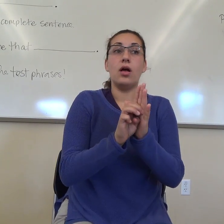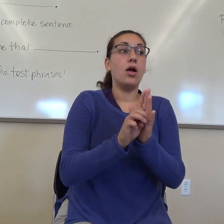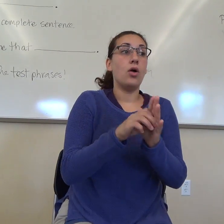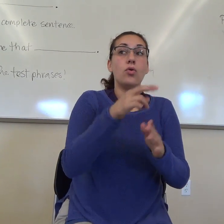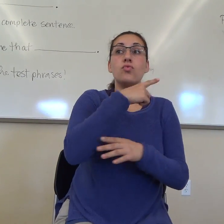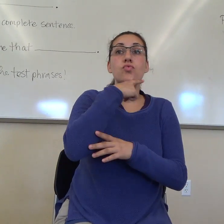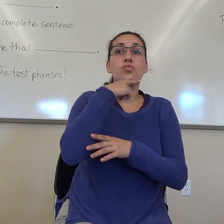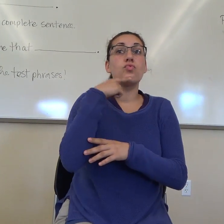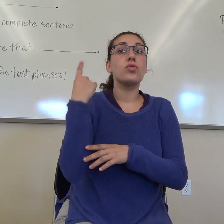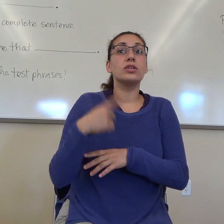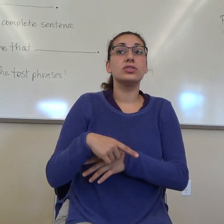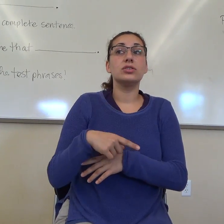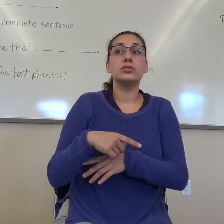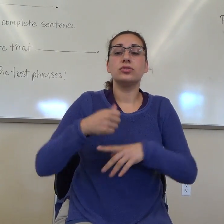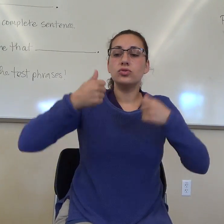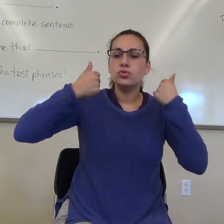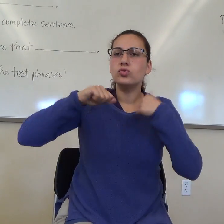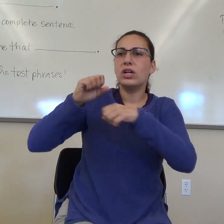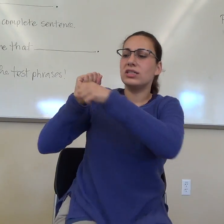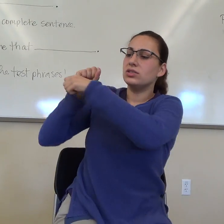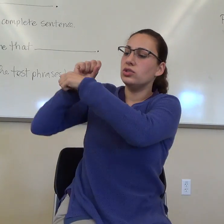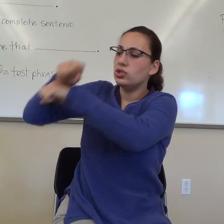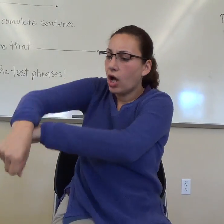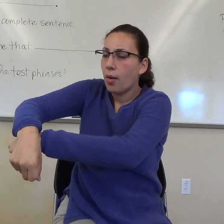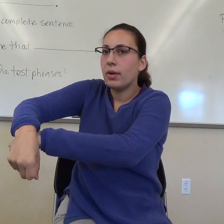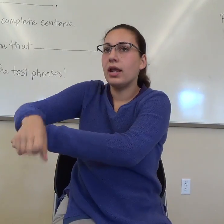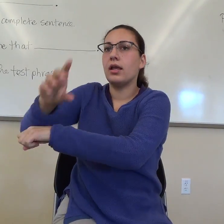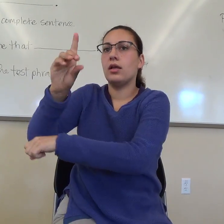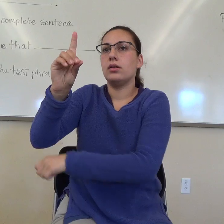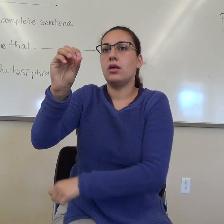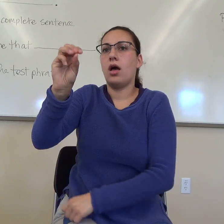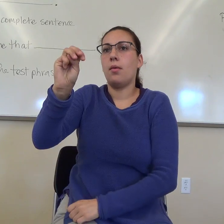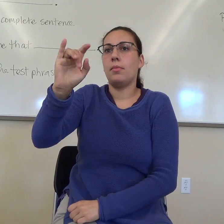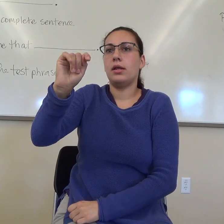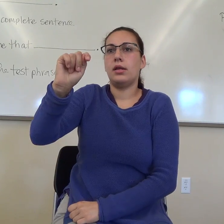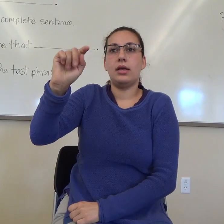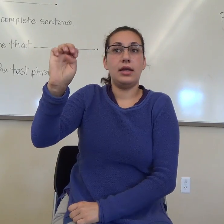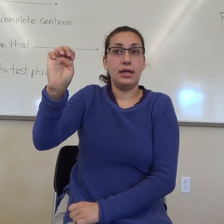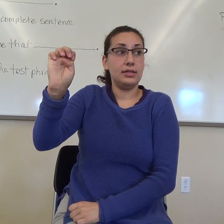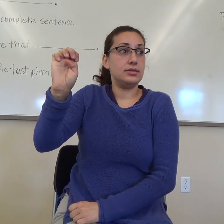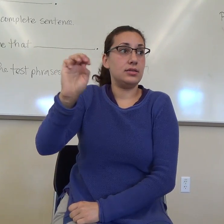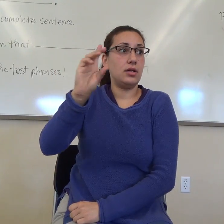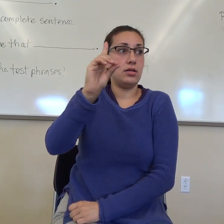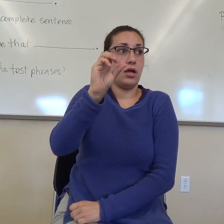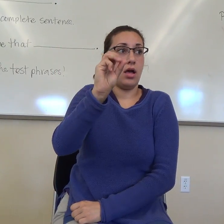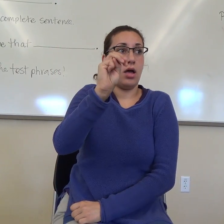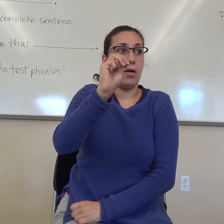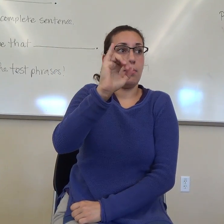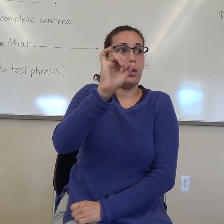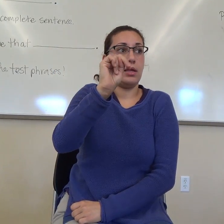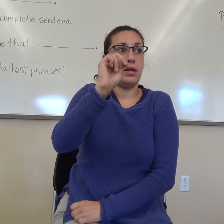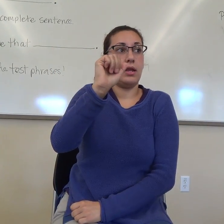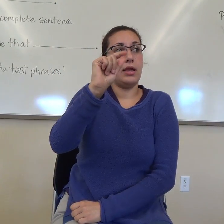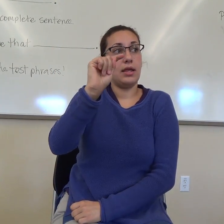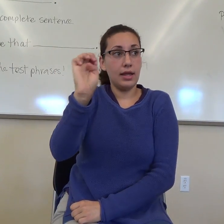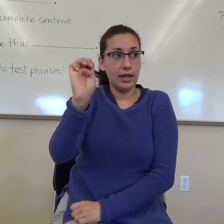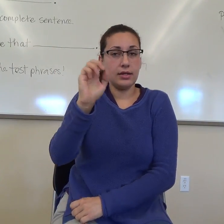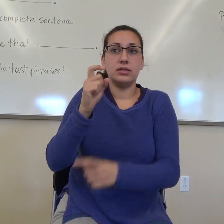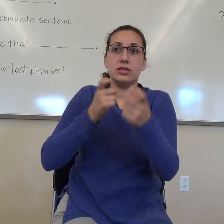the Ukraine, okay? They're trying to, in other words, they're trying to be the